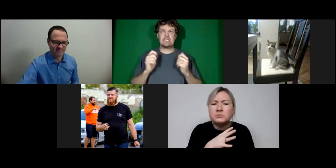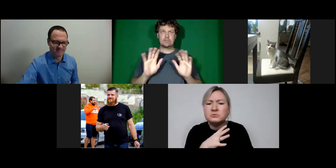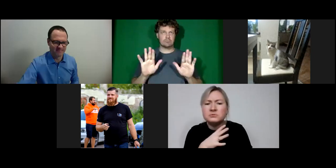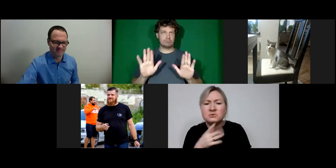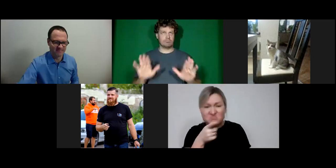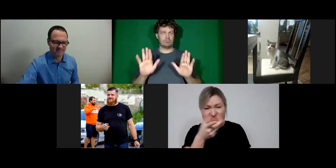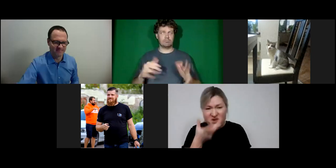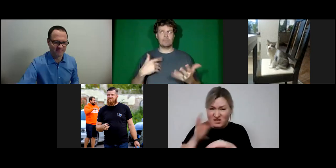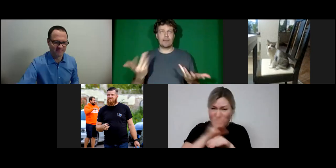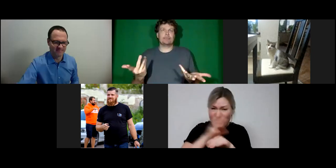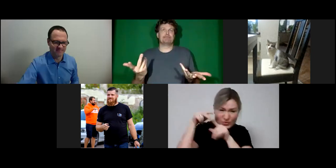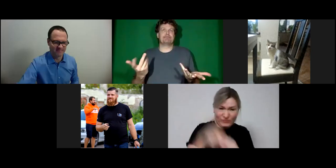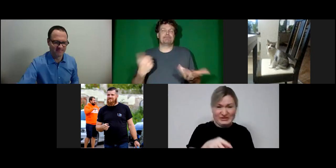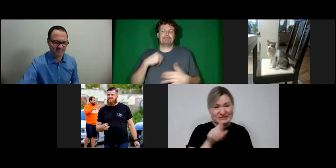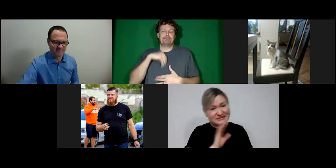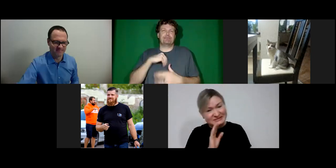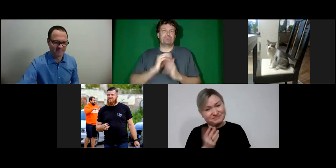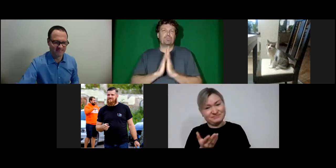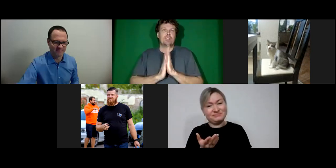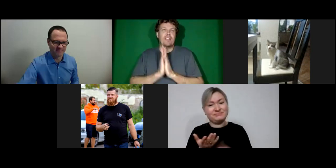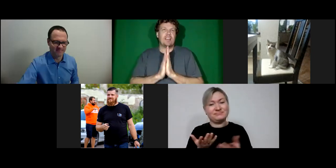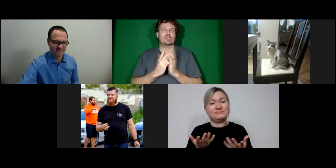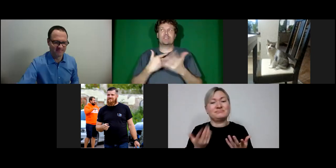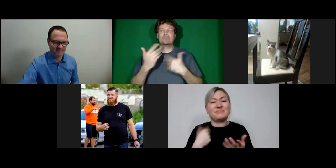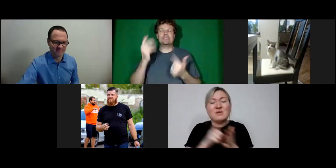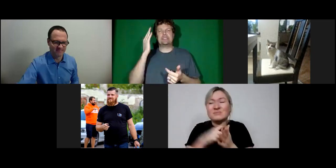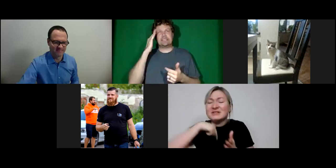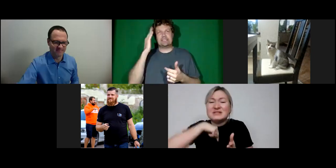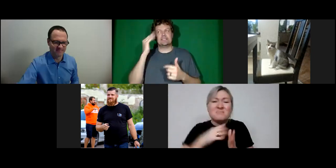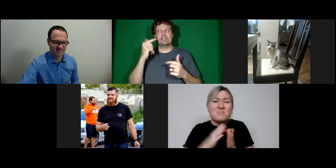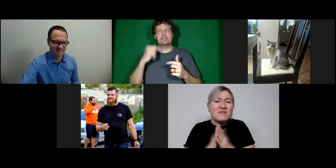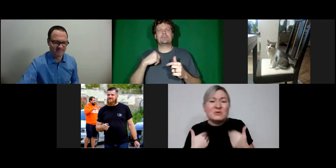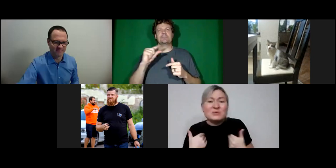because of my spinal injury. And he told me I was overtrained.